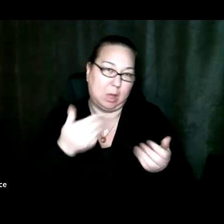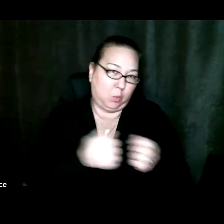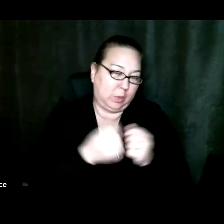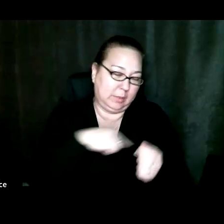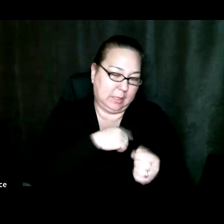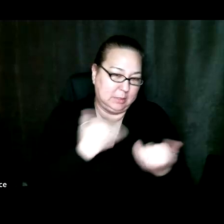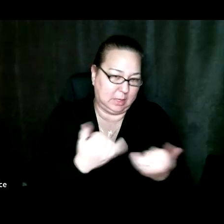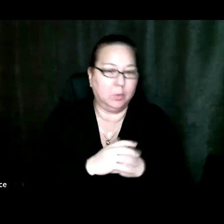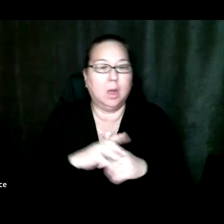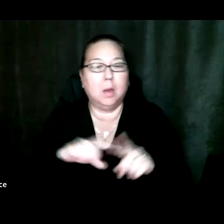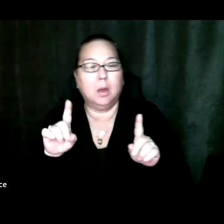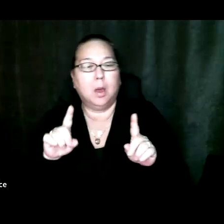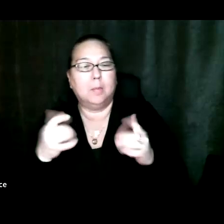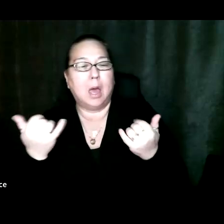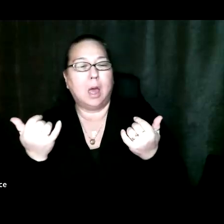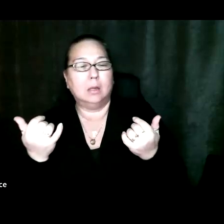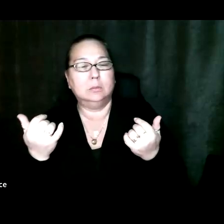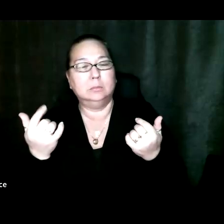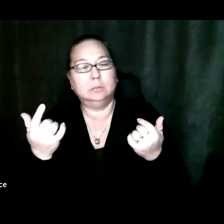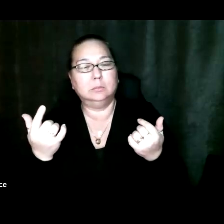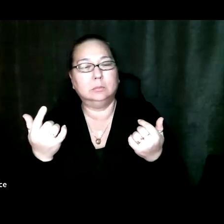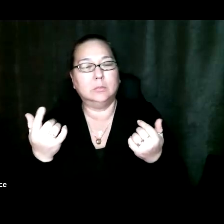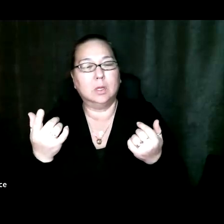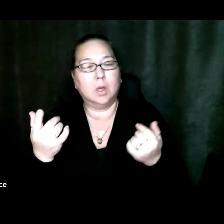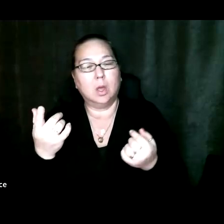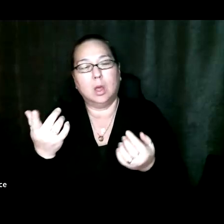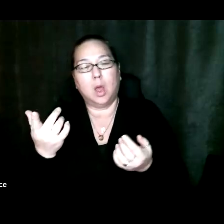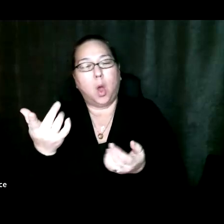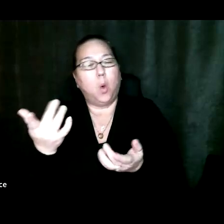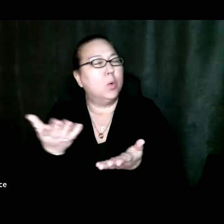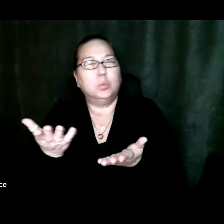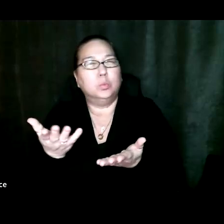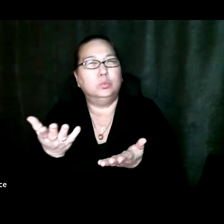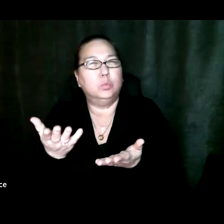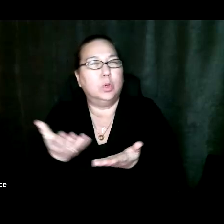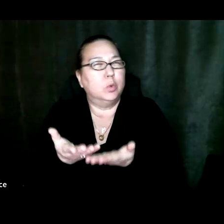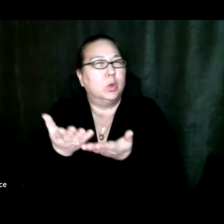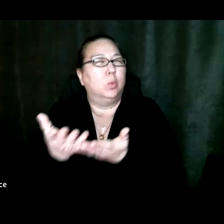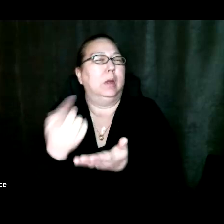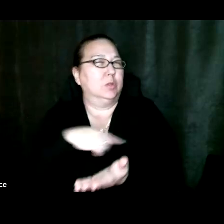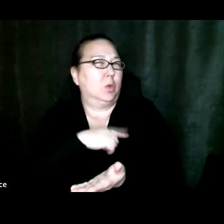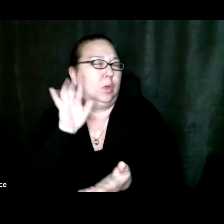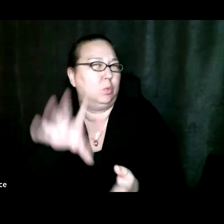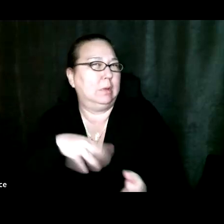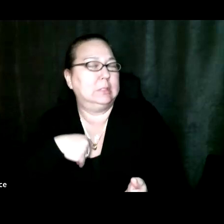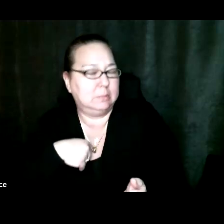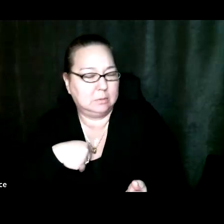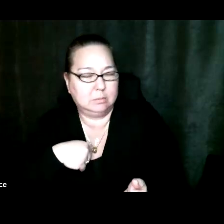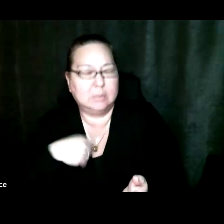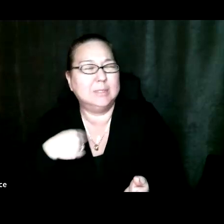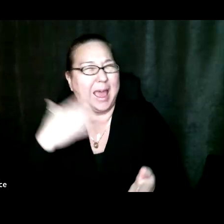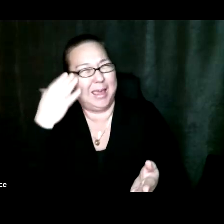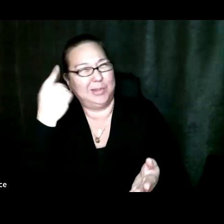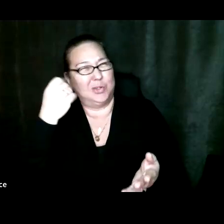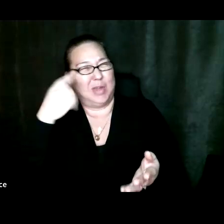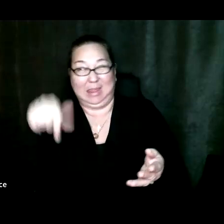in time and have a review of what are the actual recommendations we're taking, because I understand how complicated all